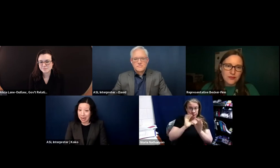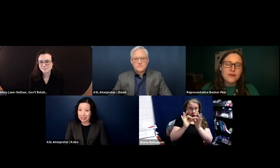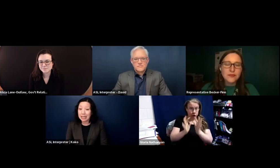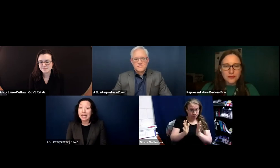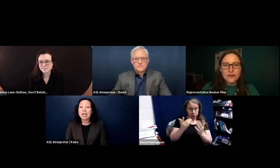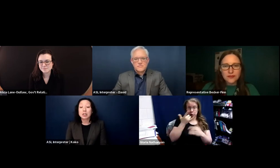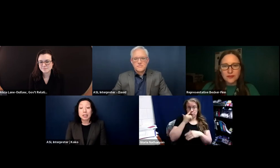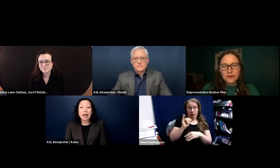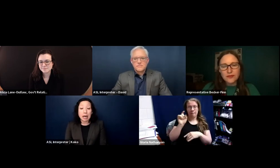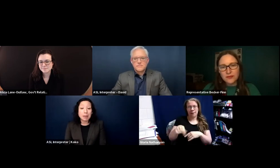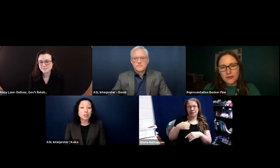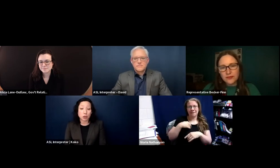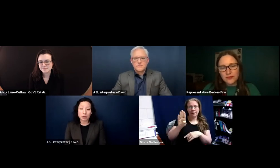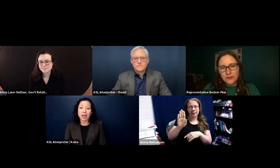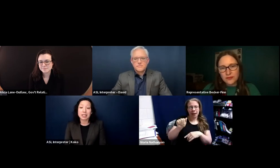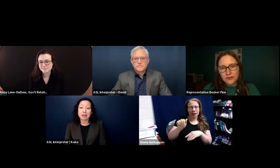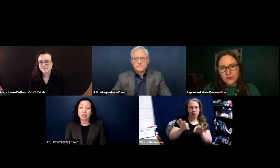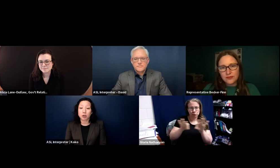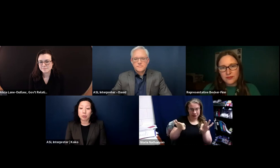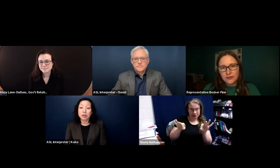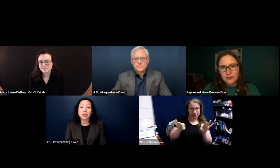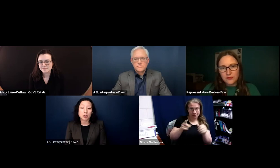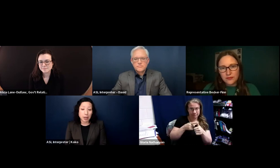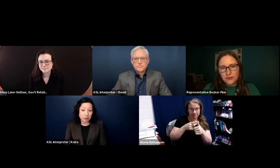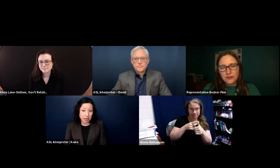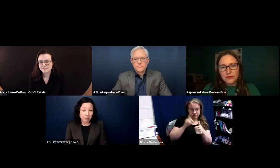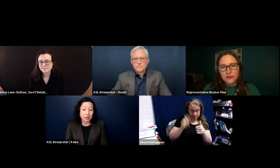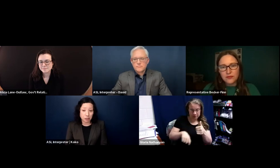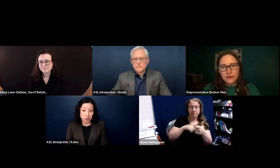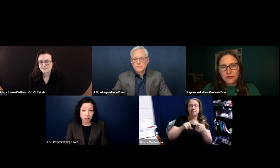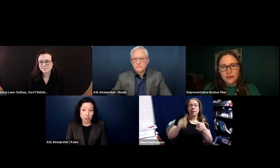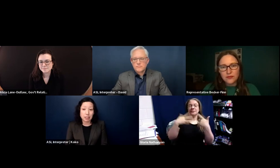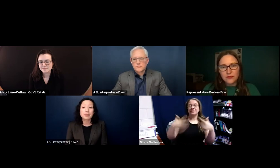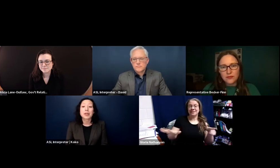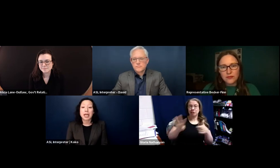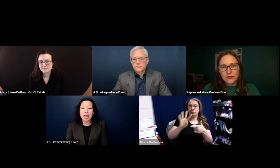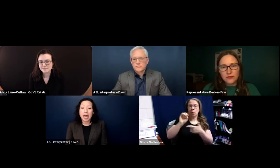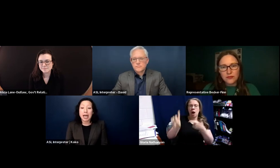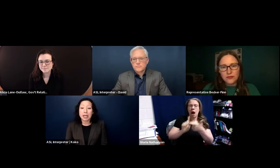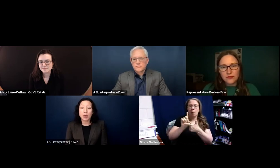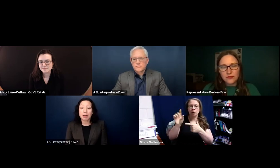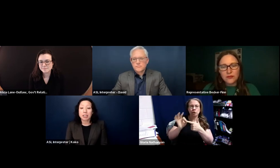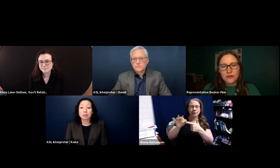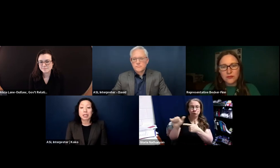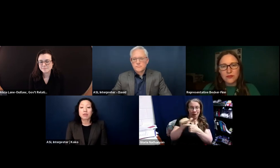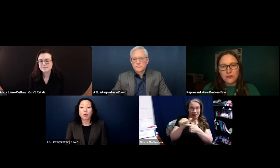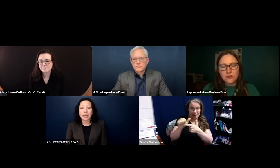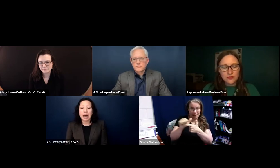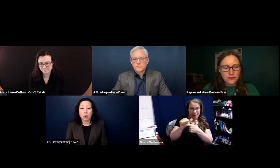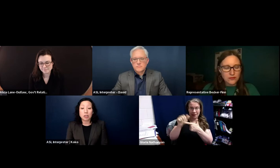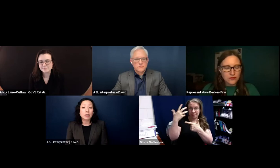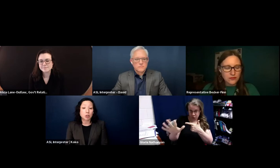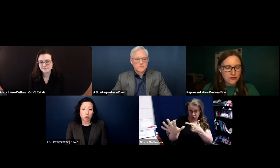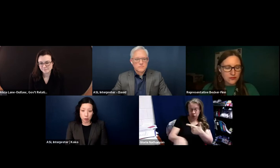to that. To become a certified deaf interpreter, you do have to have a bachelor's degree, and you have to complete